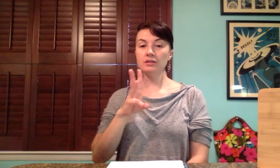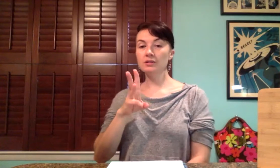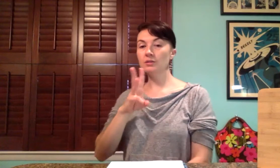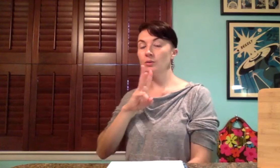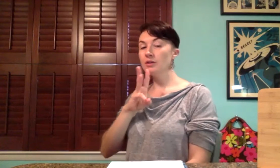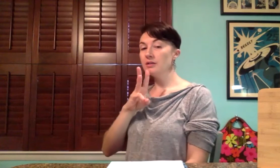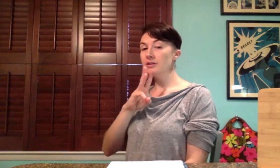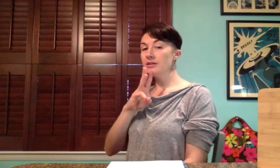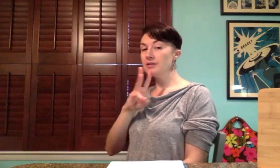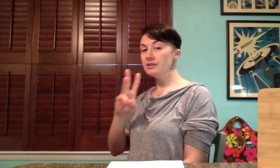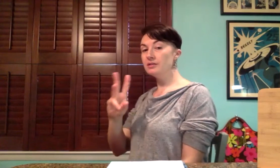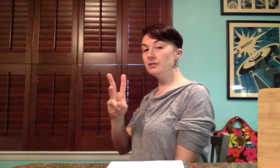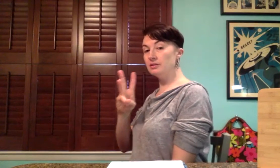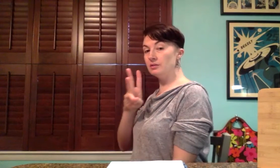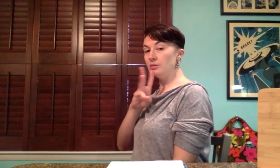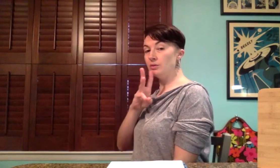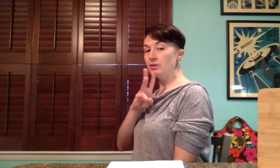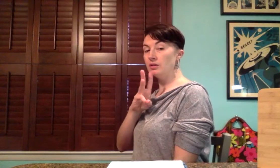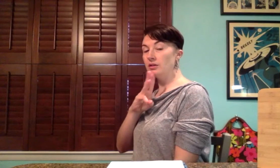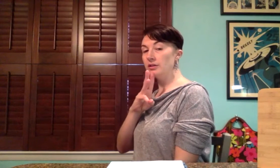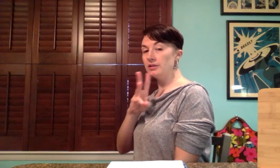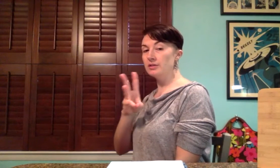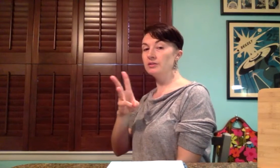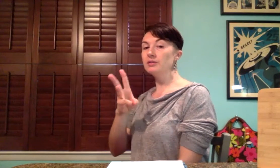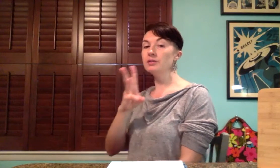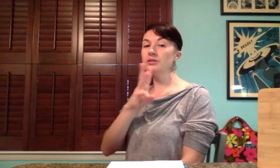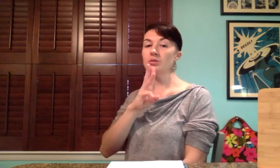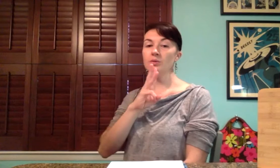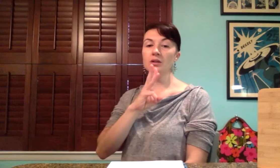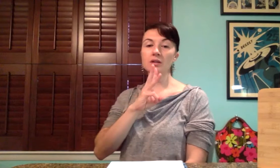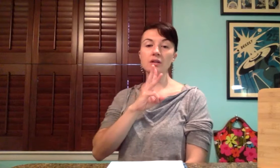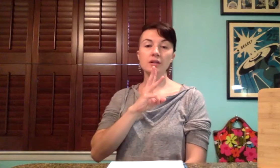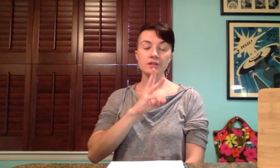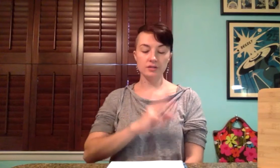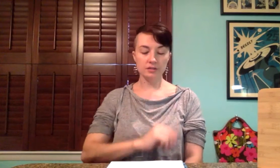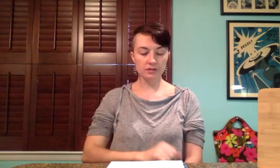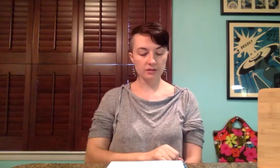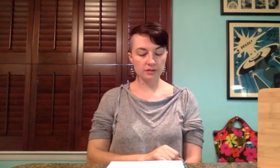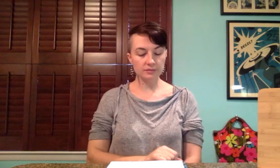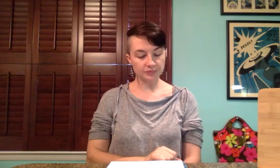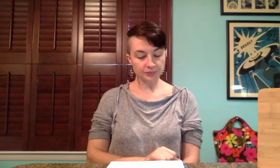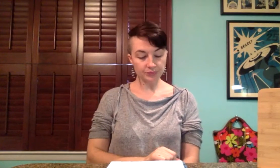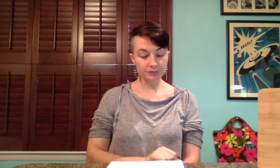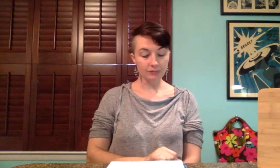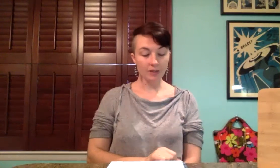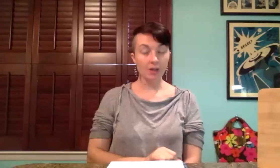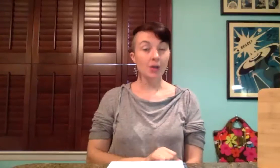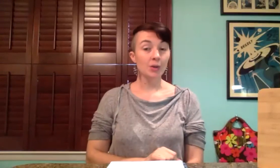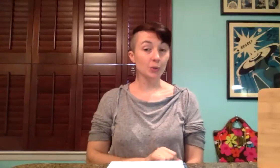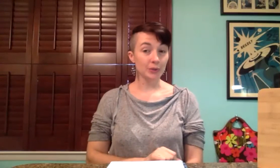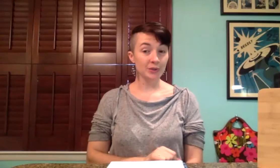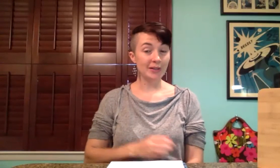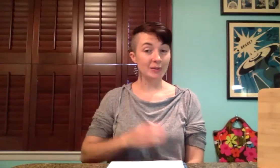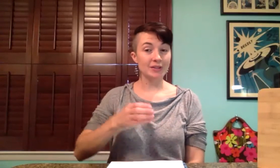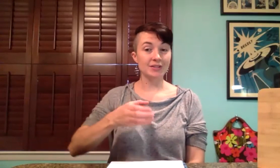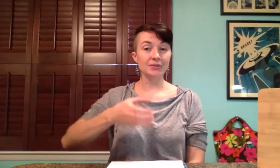water, water, water, water. Or you might want to